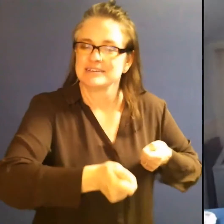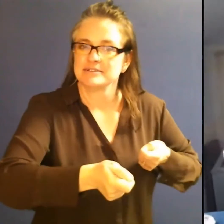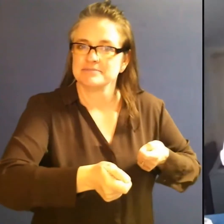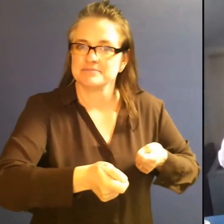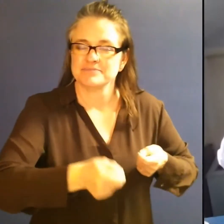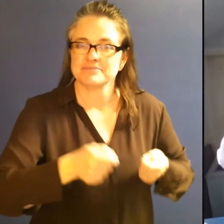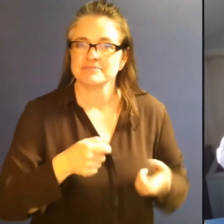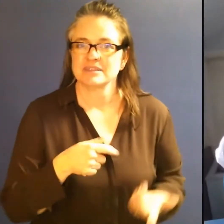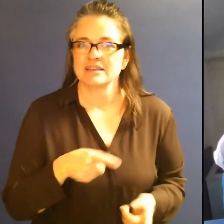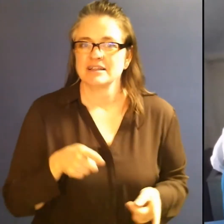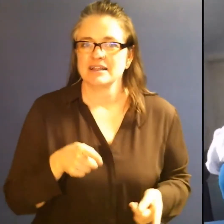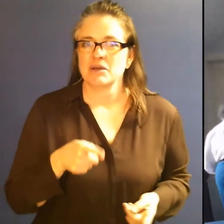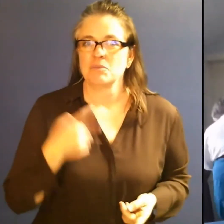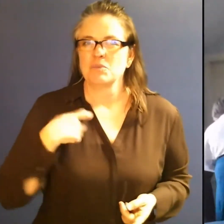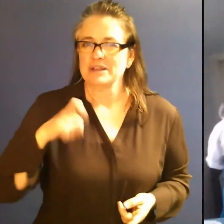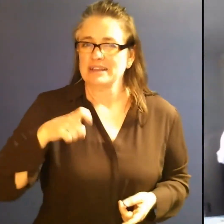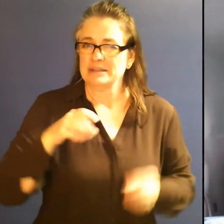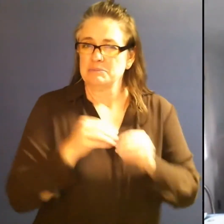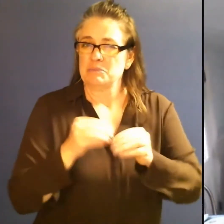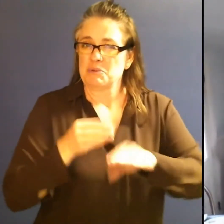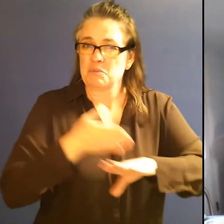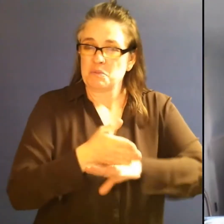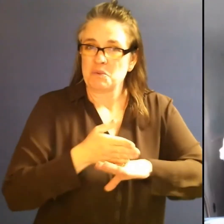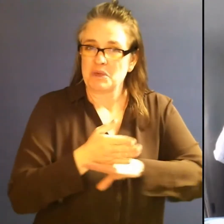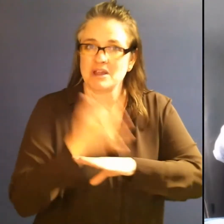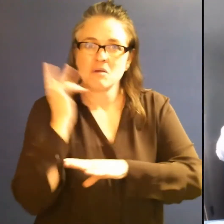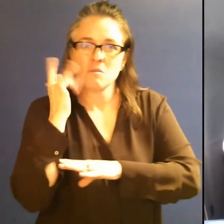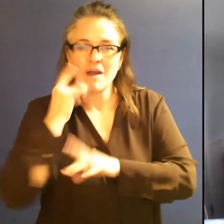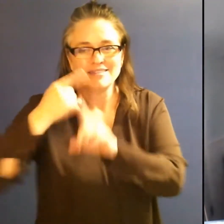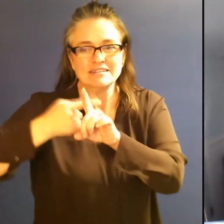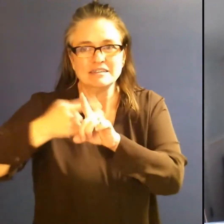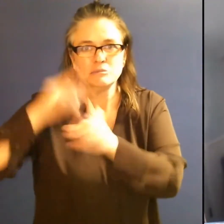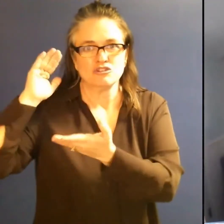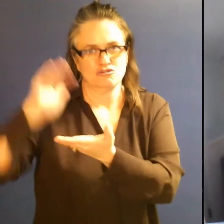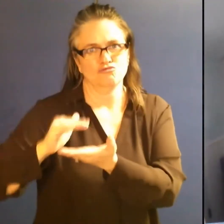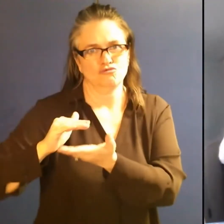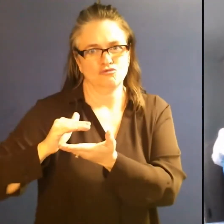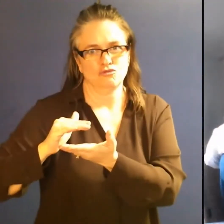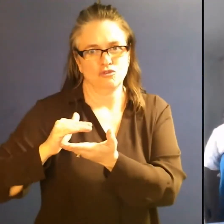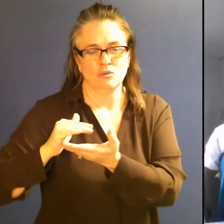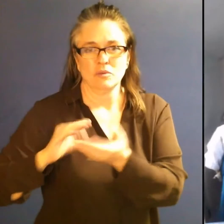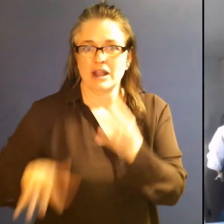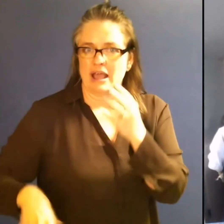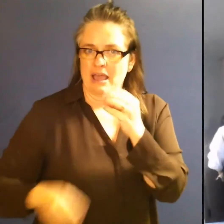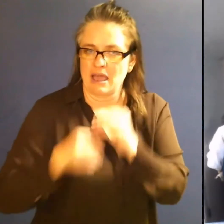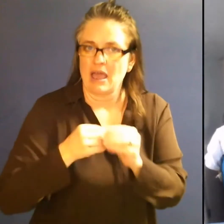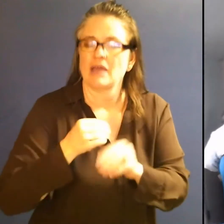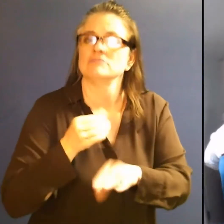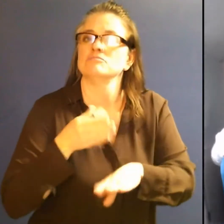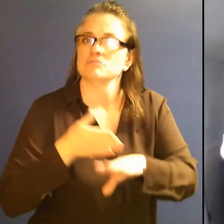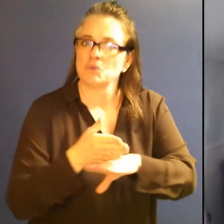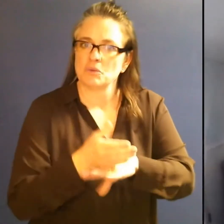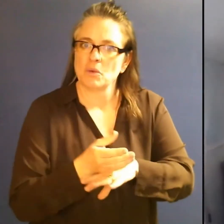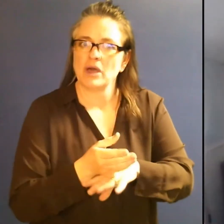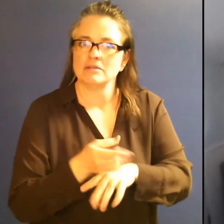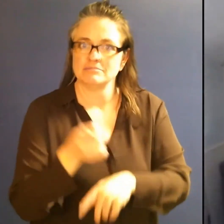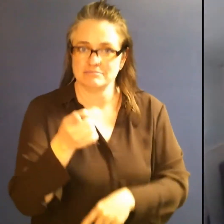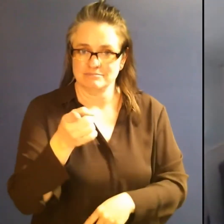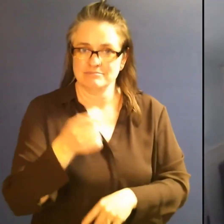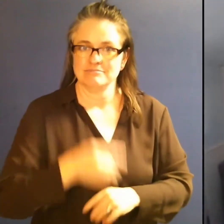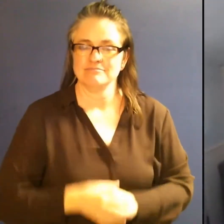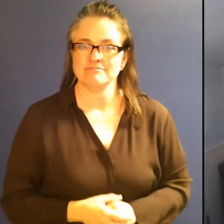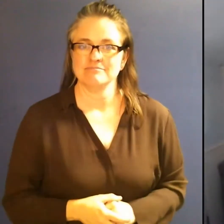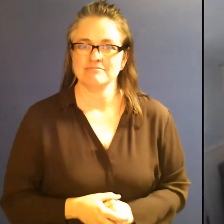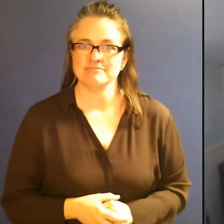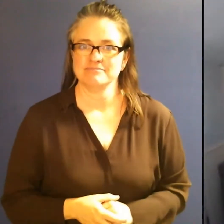be, so I'm just gonna add another log or two to our fire.